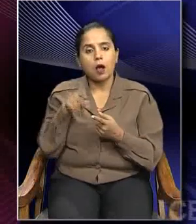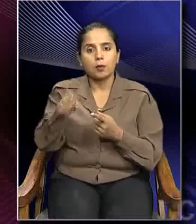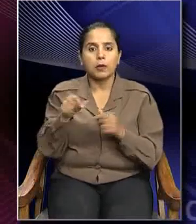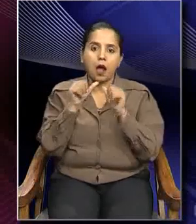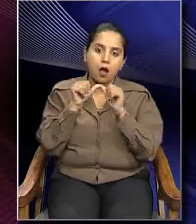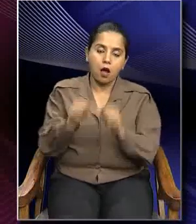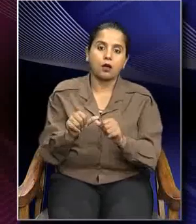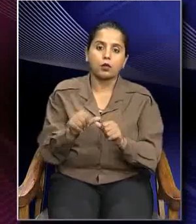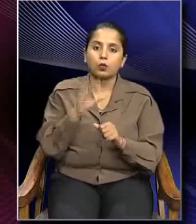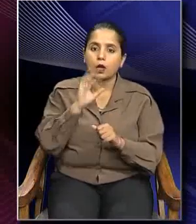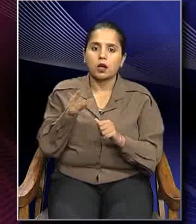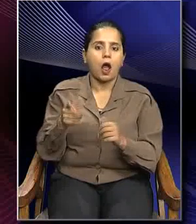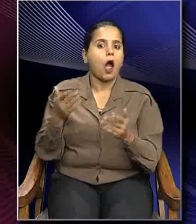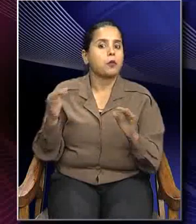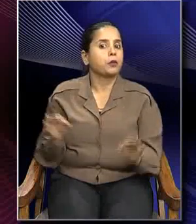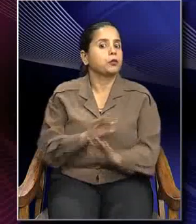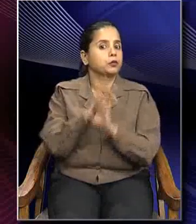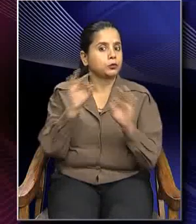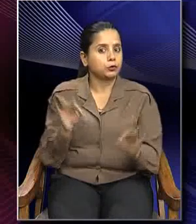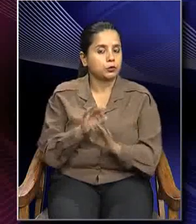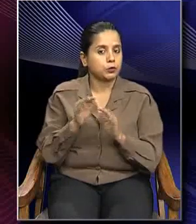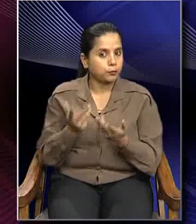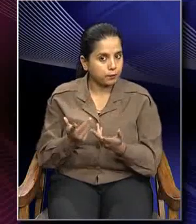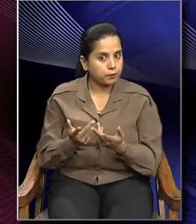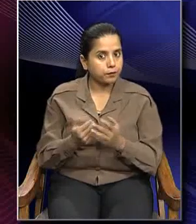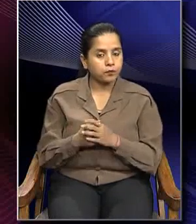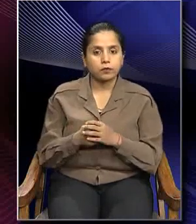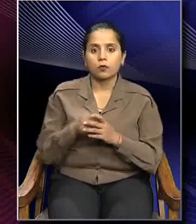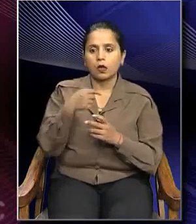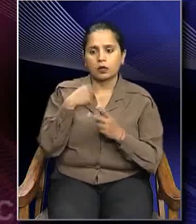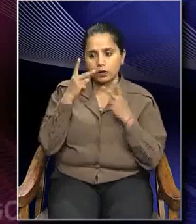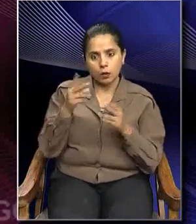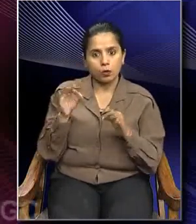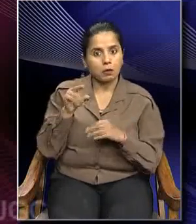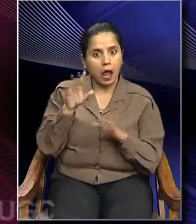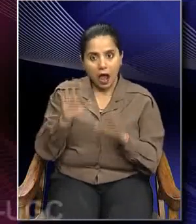of non-existence of what is not perceived.